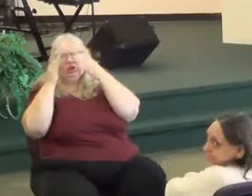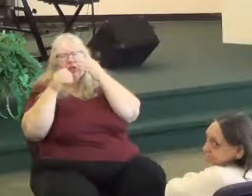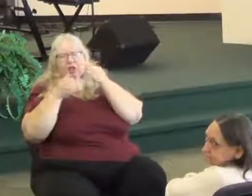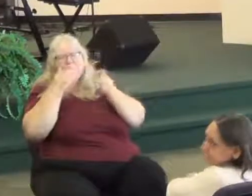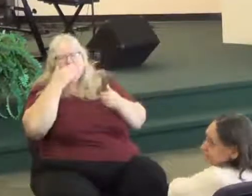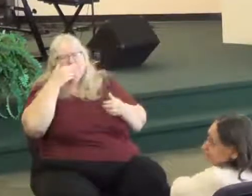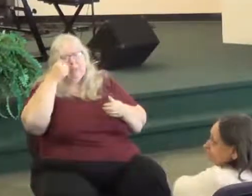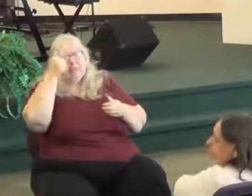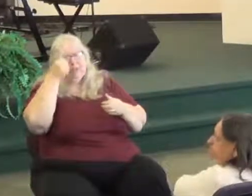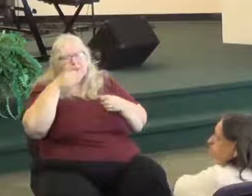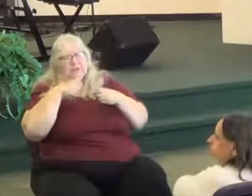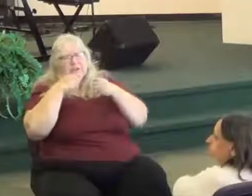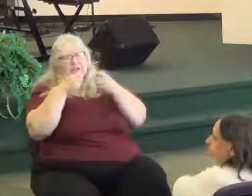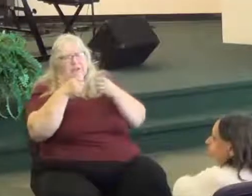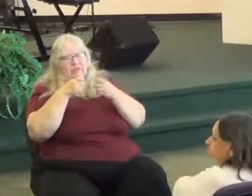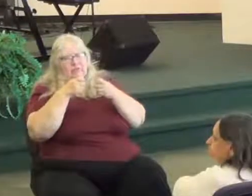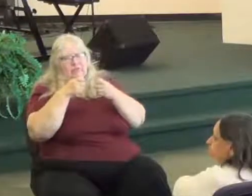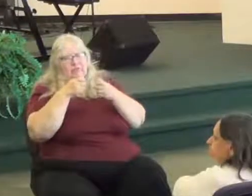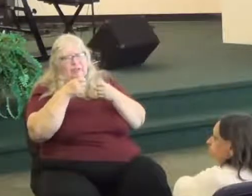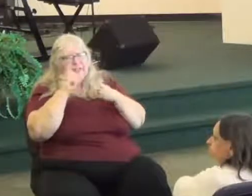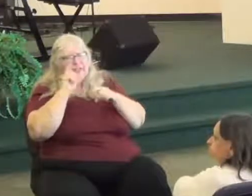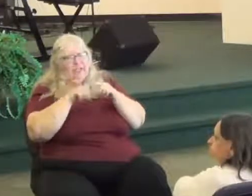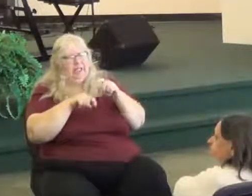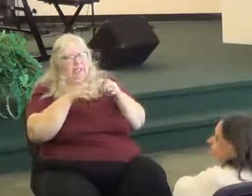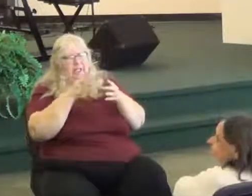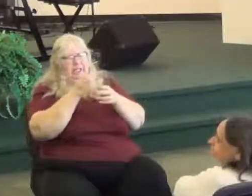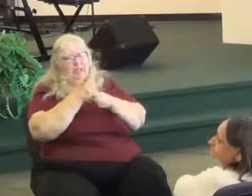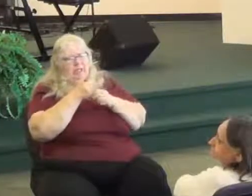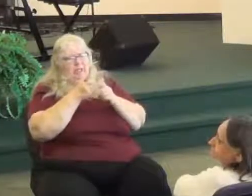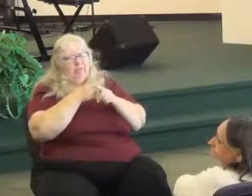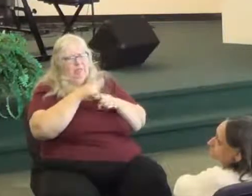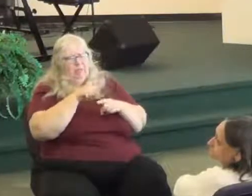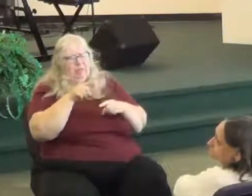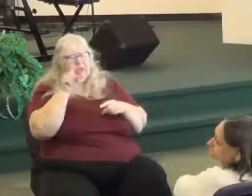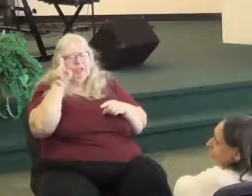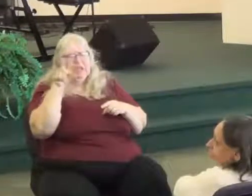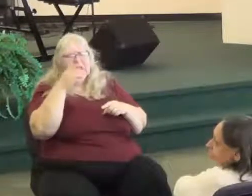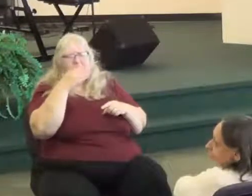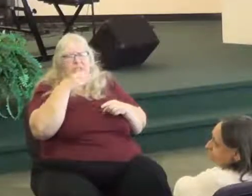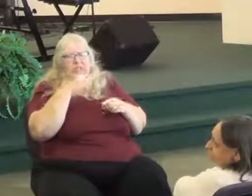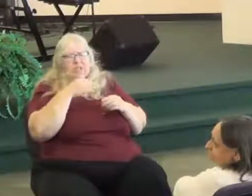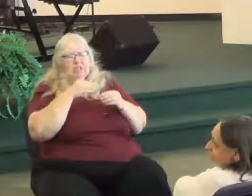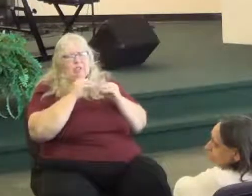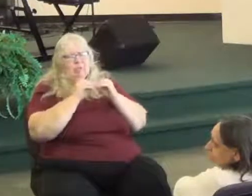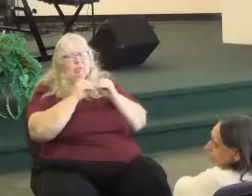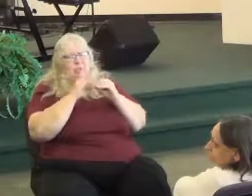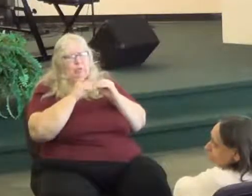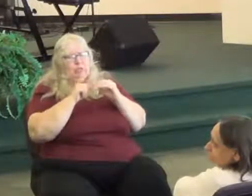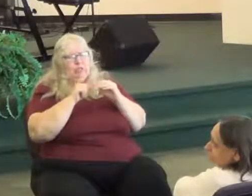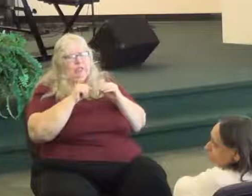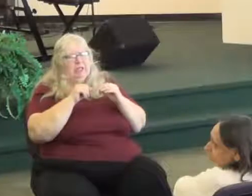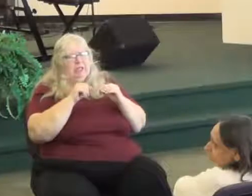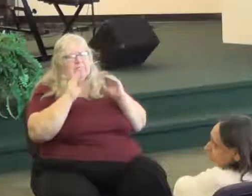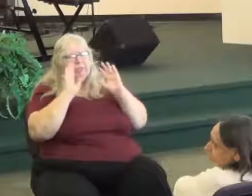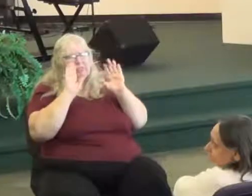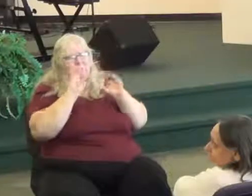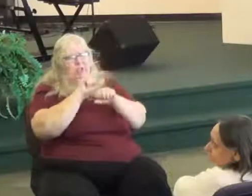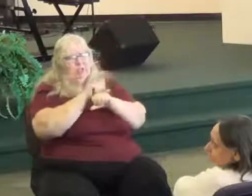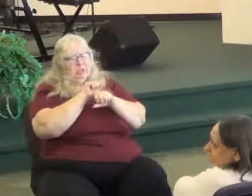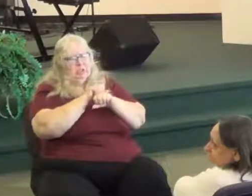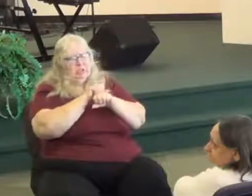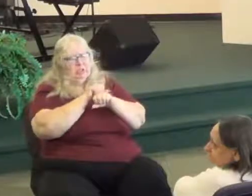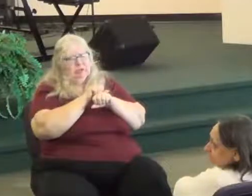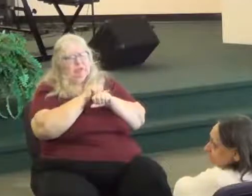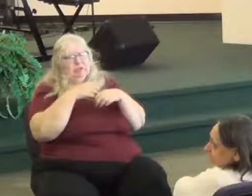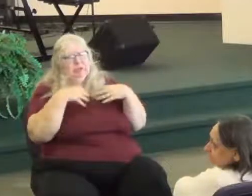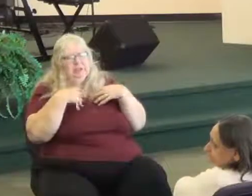cannot be taken from you. He's greater than his miracles. He's greater than his healings. He's greater than his blessings.